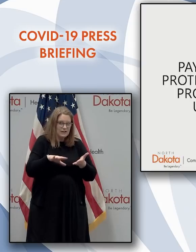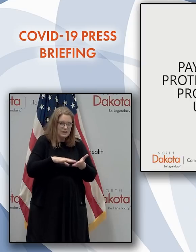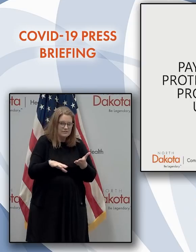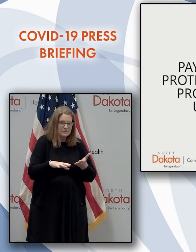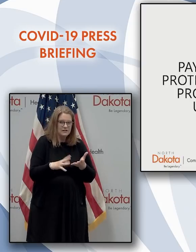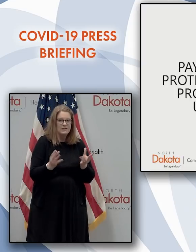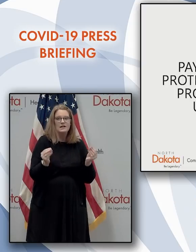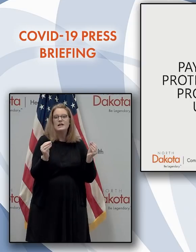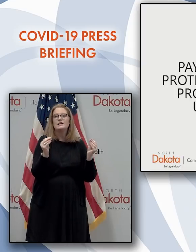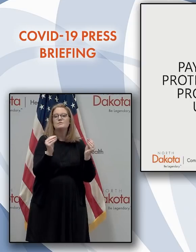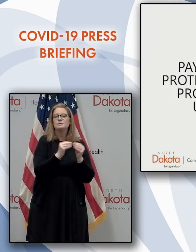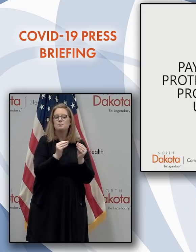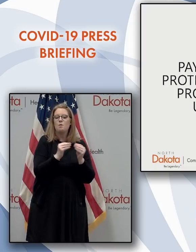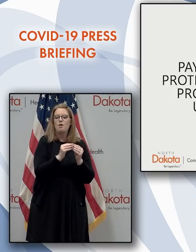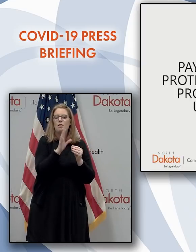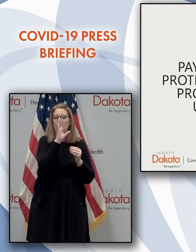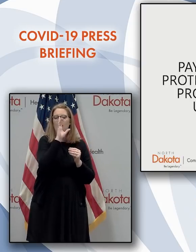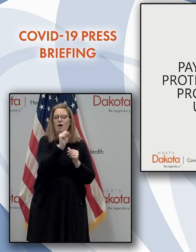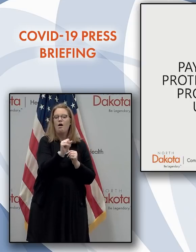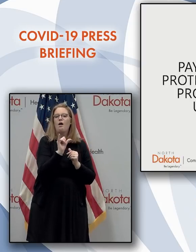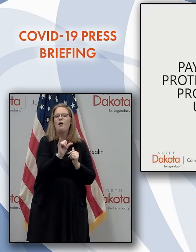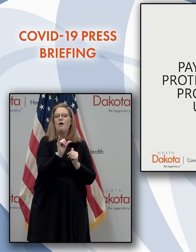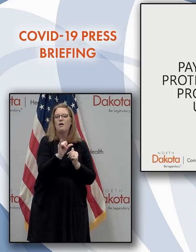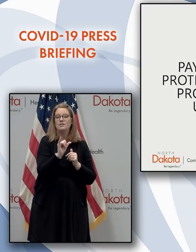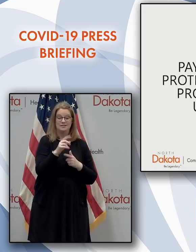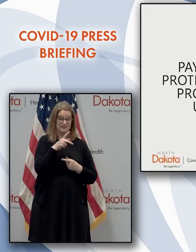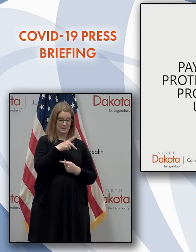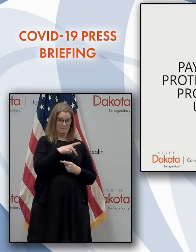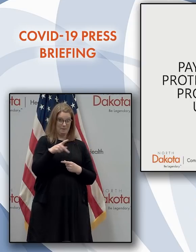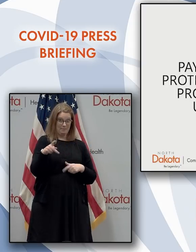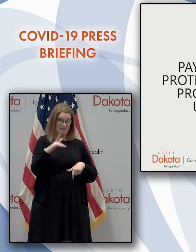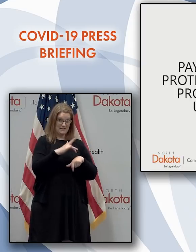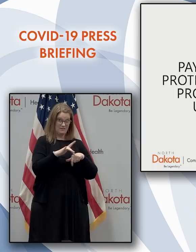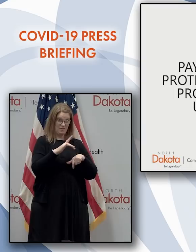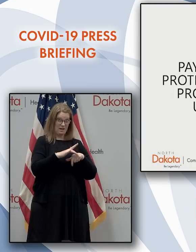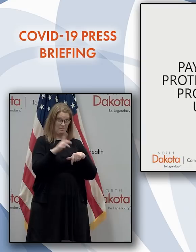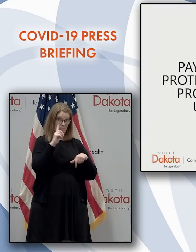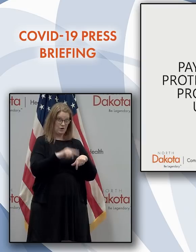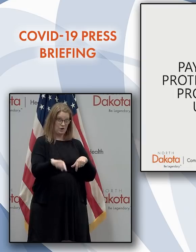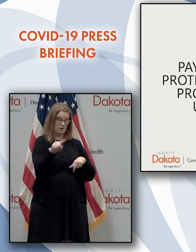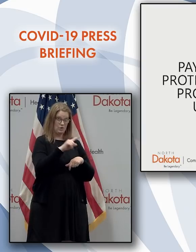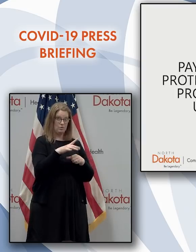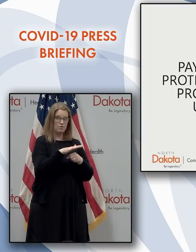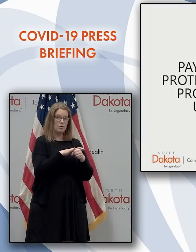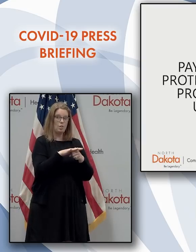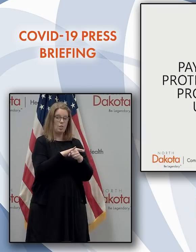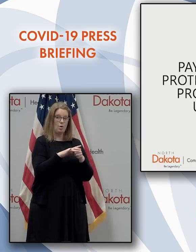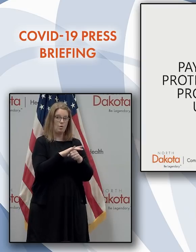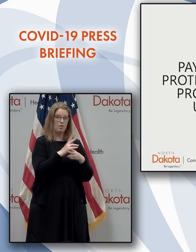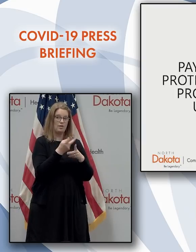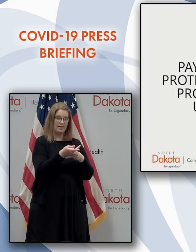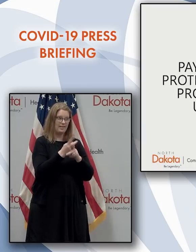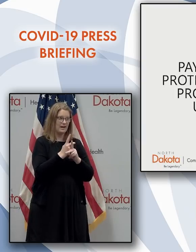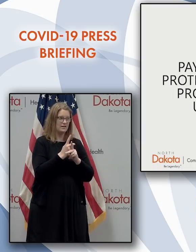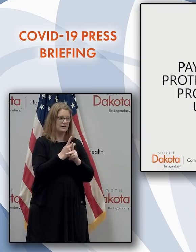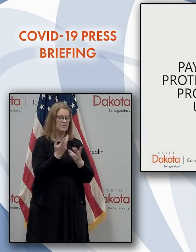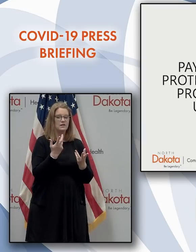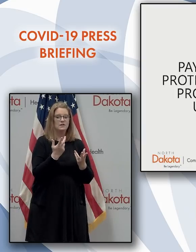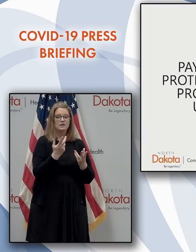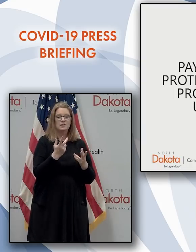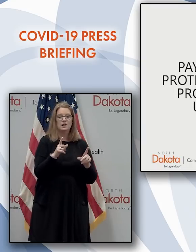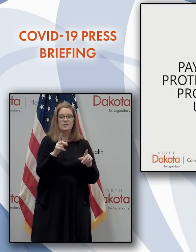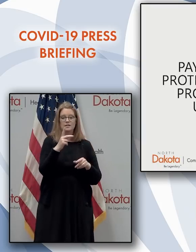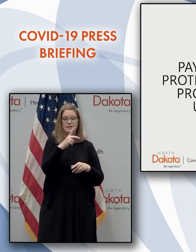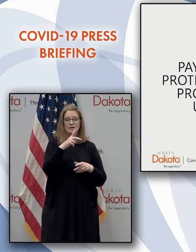even more appealing to businesses. The PPP is made available to you through your local lender. You can learn more about that